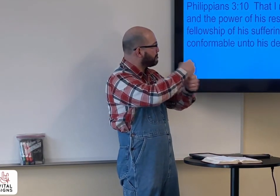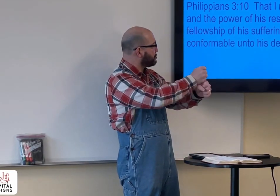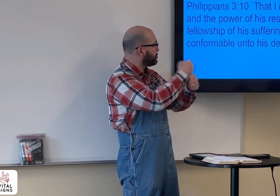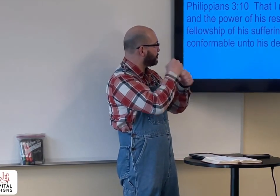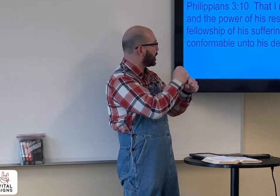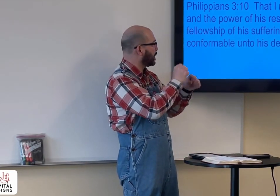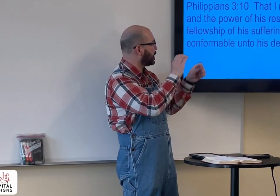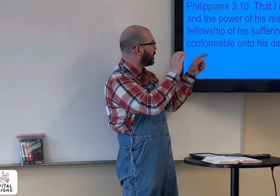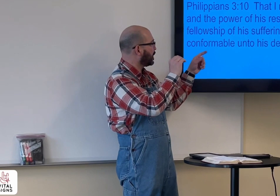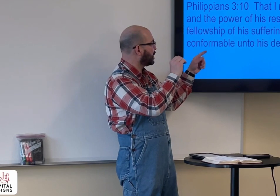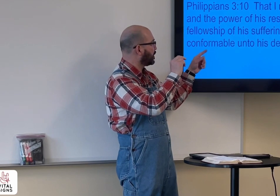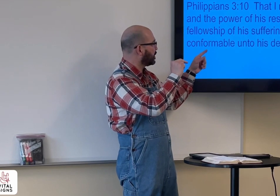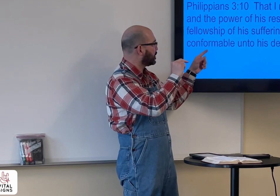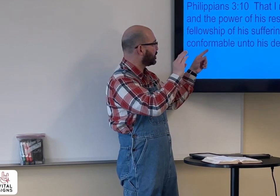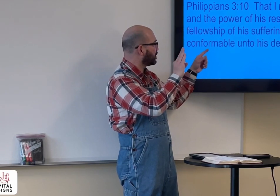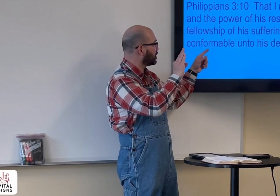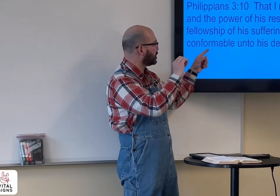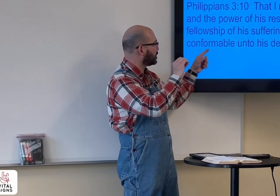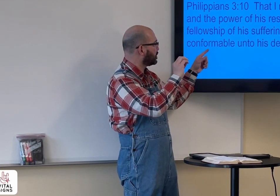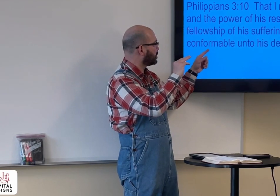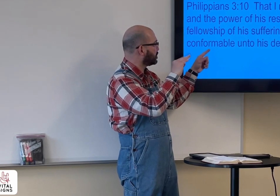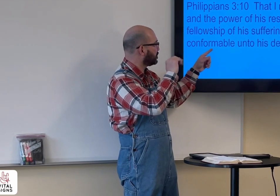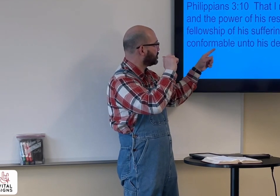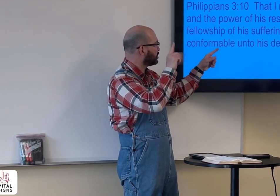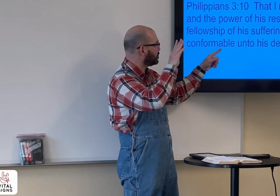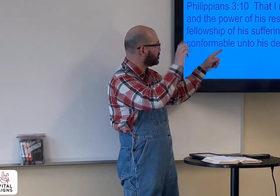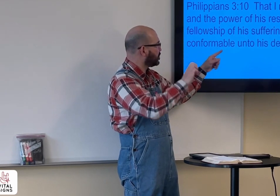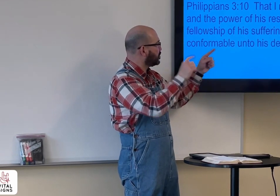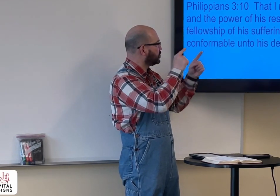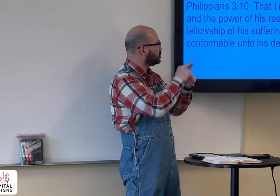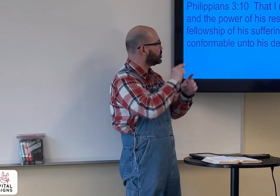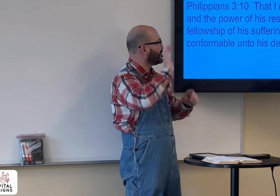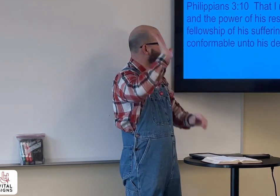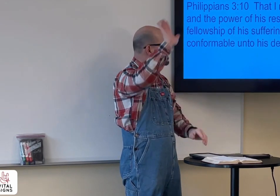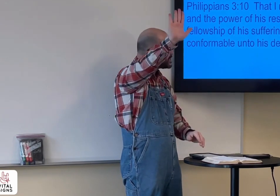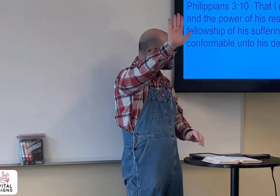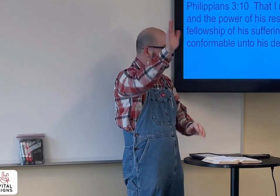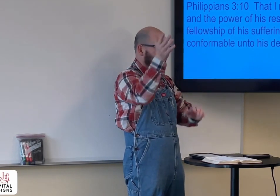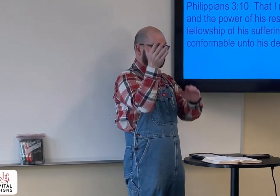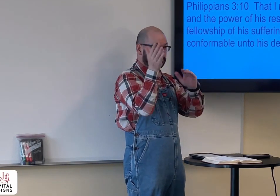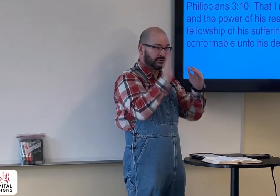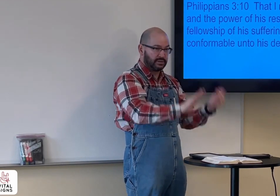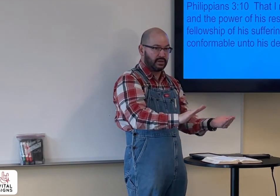Being made conformable to His death.